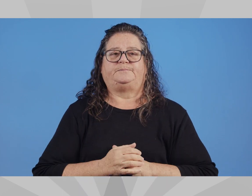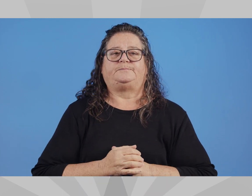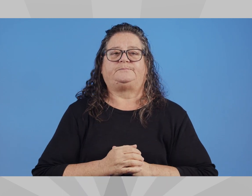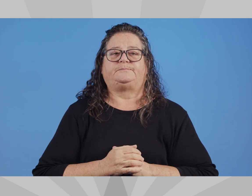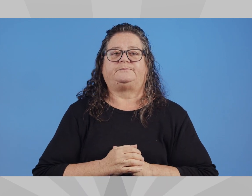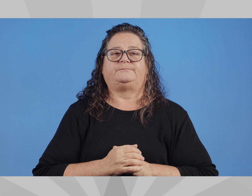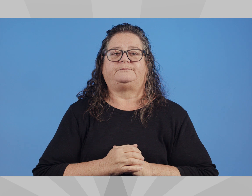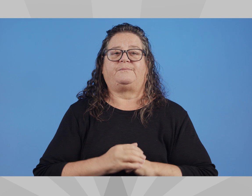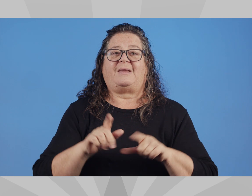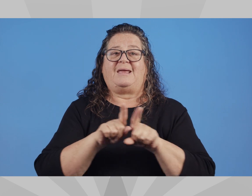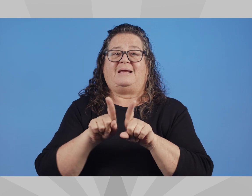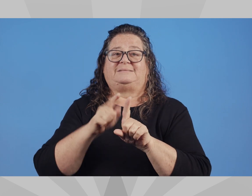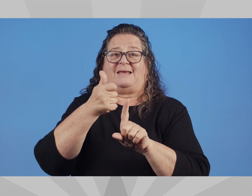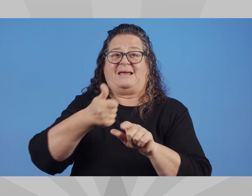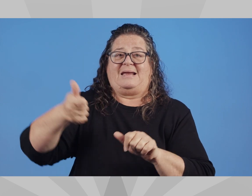children.